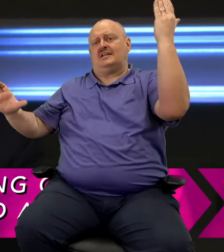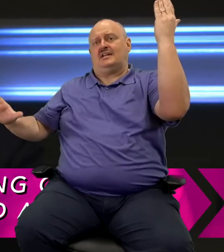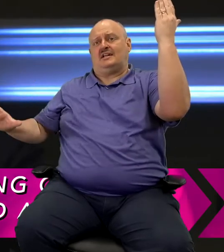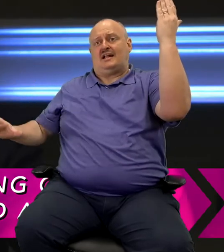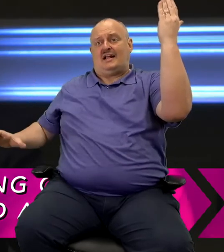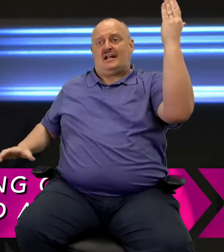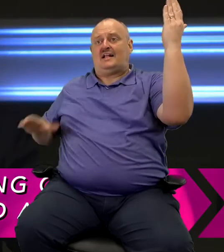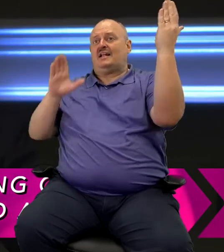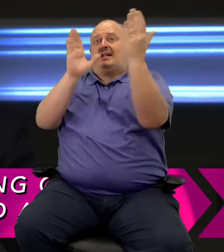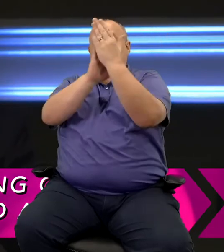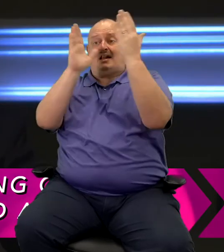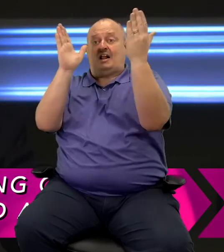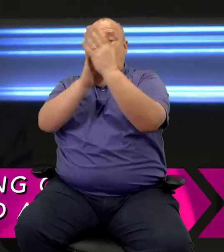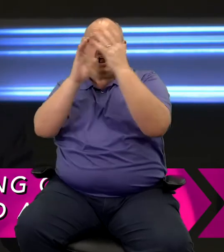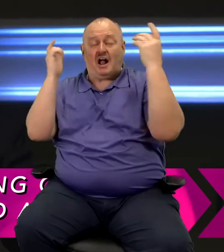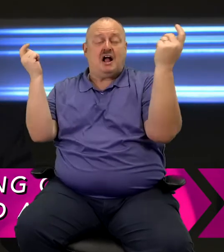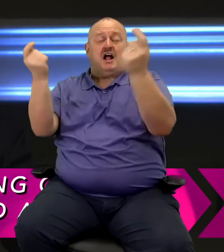exalted head,